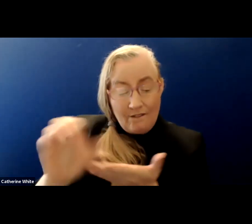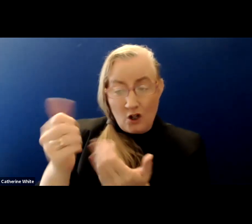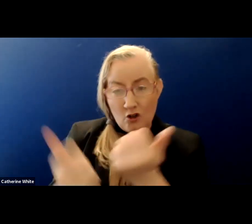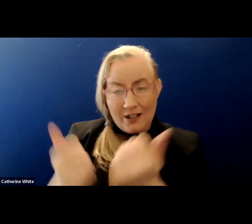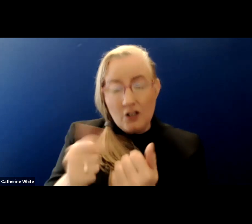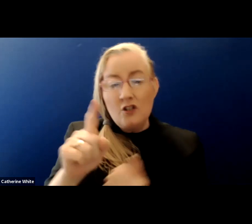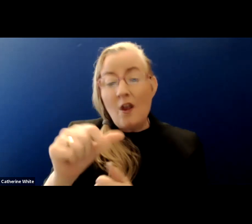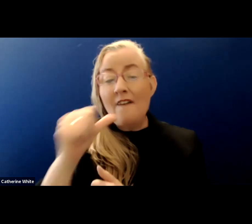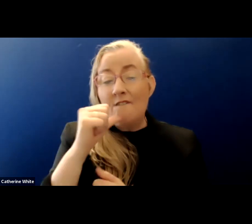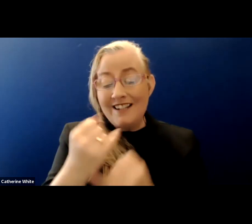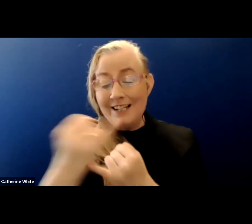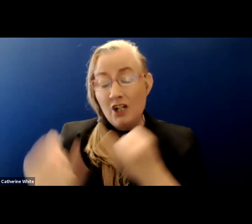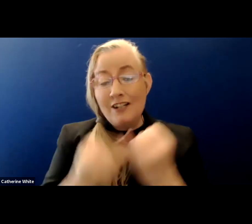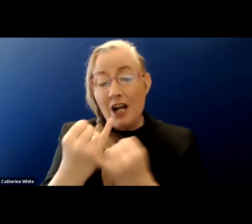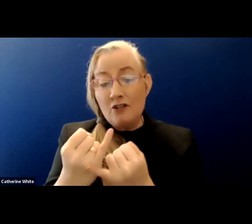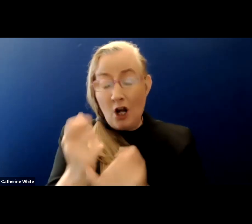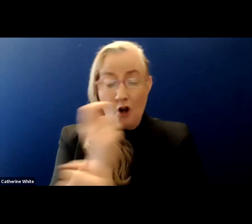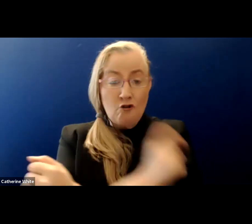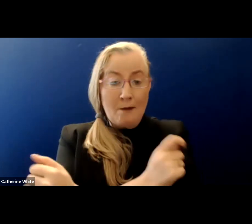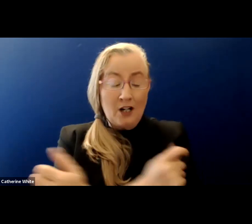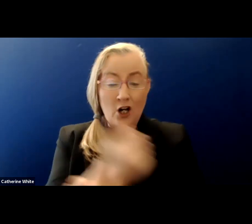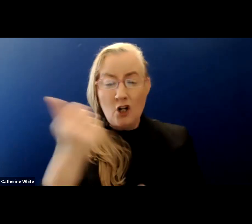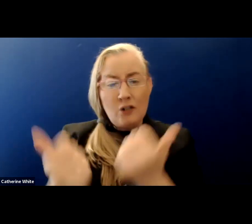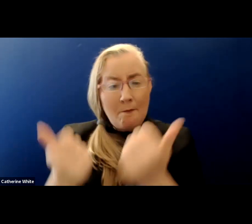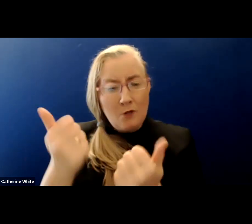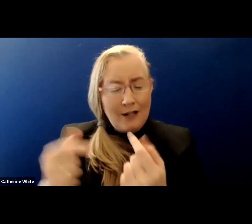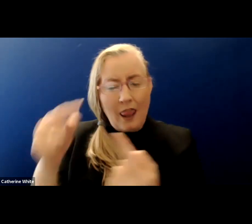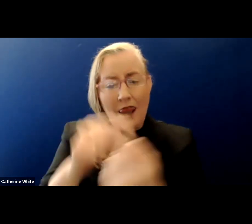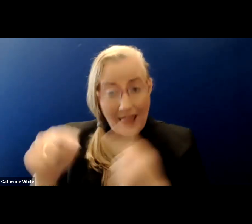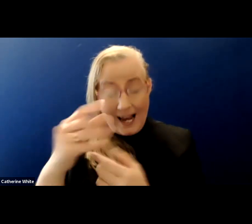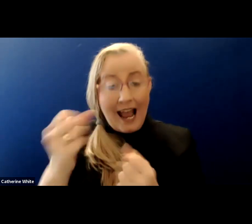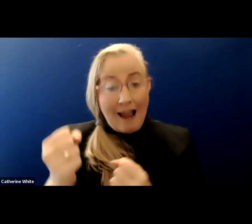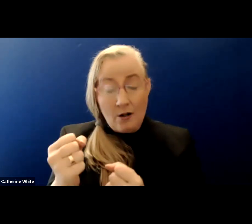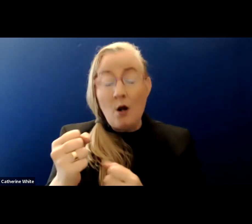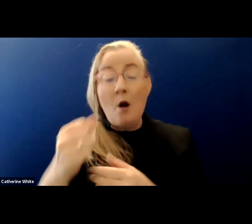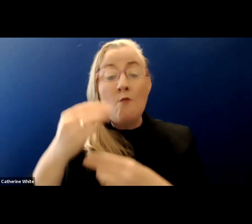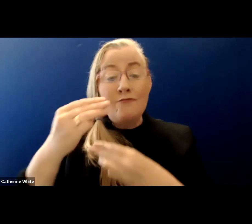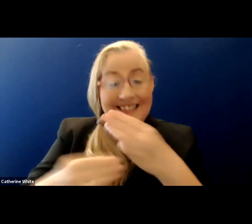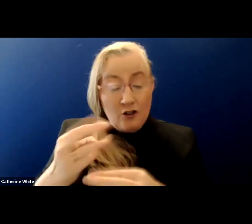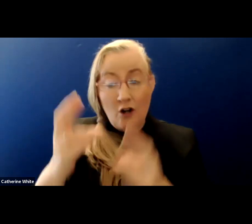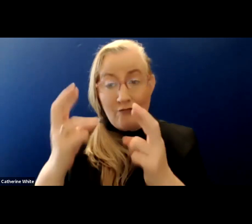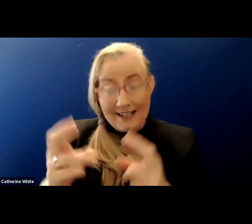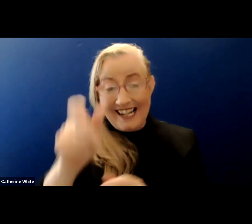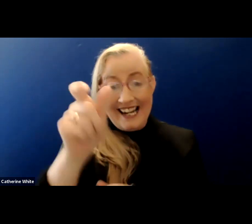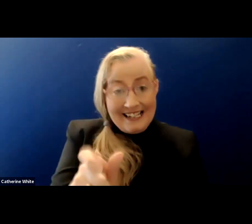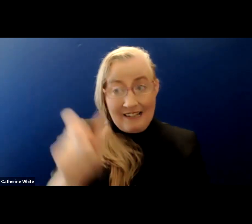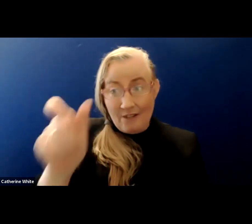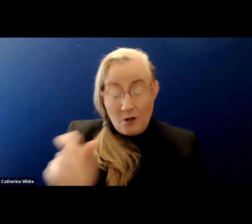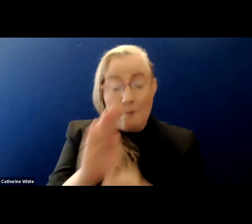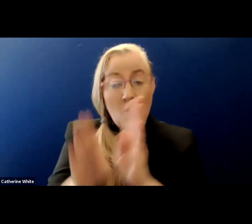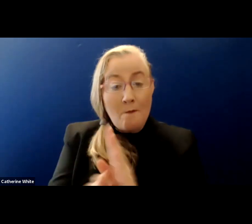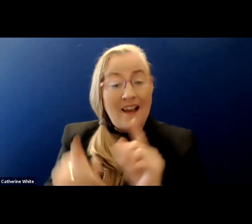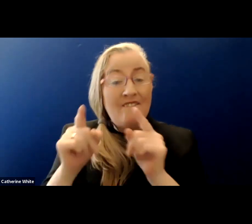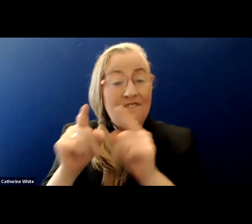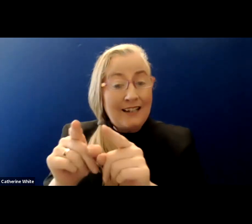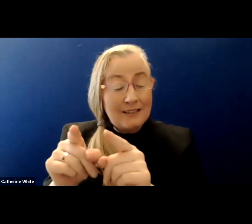first international criminal tribunal to confer significant procedural rights on individuals who are victims of the